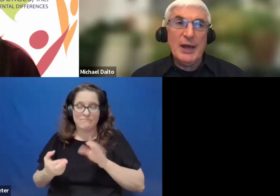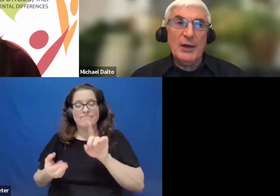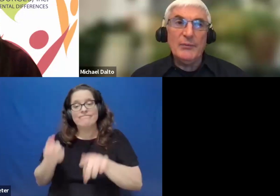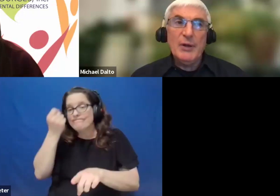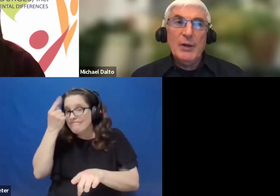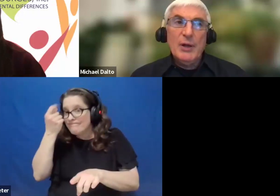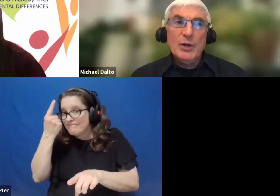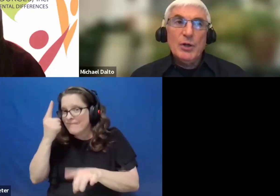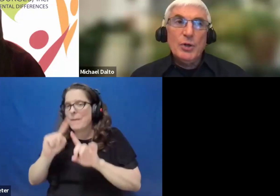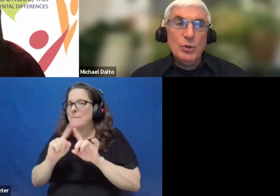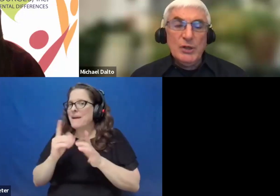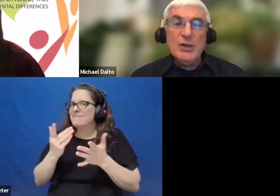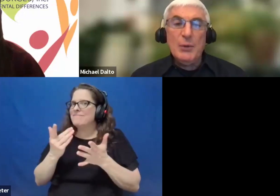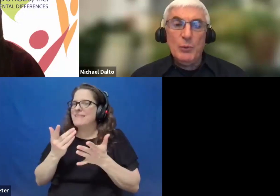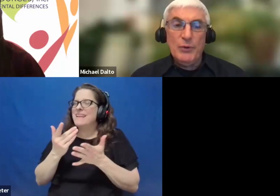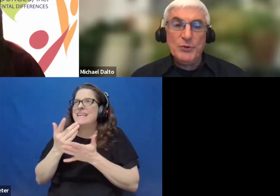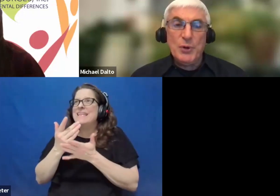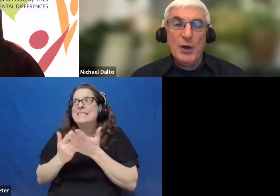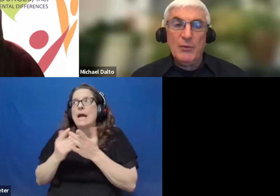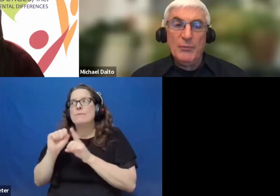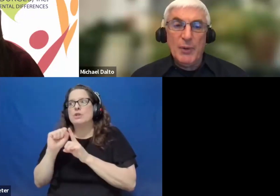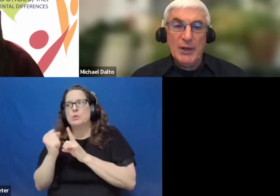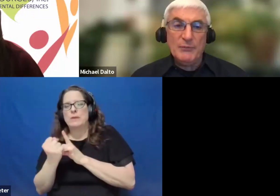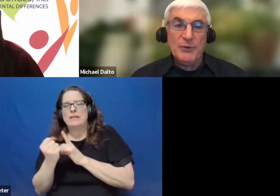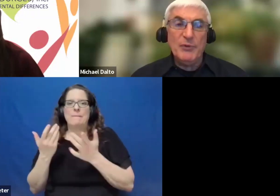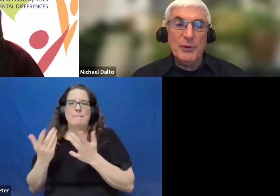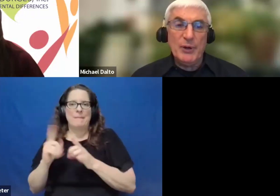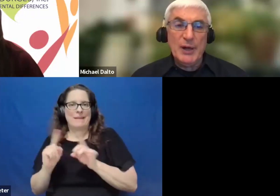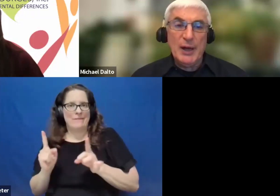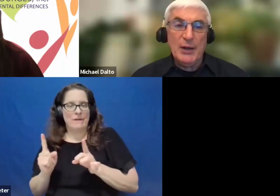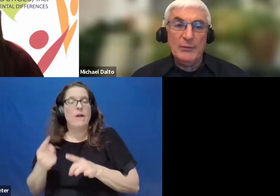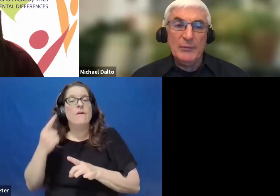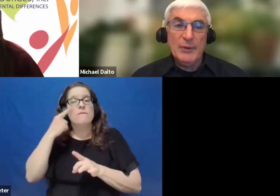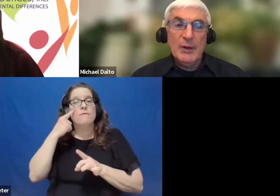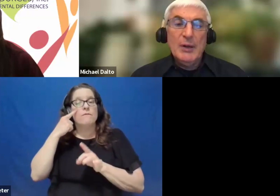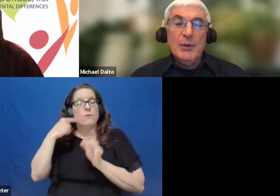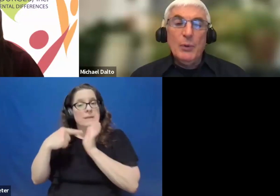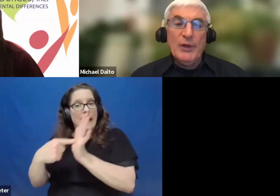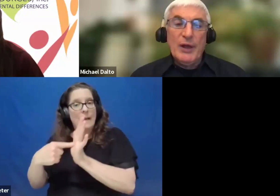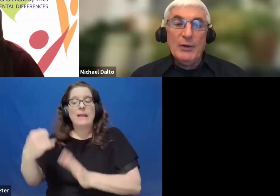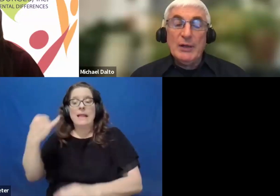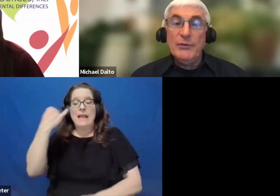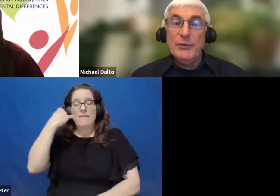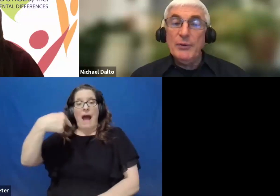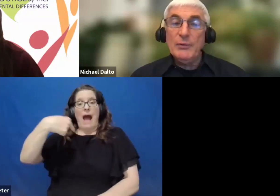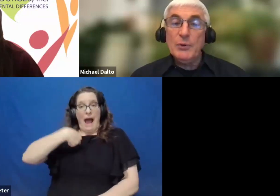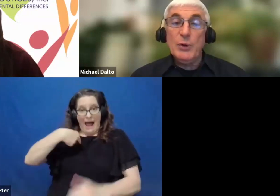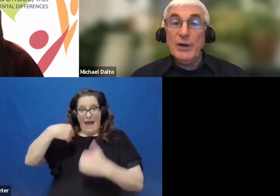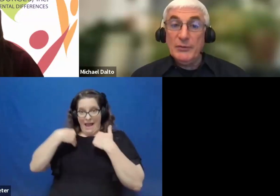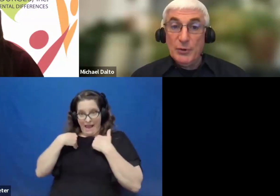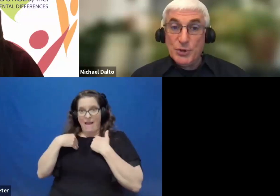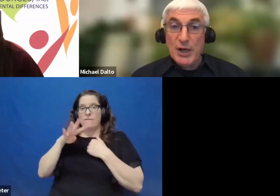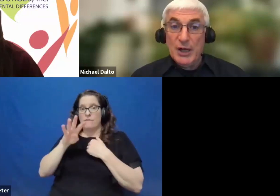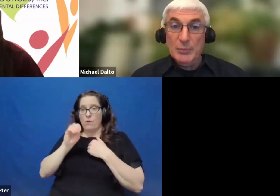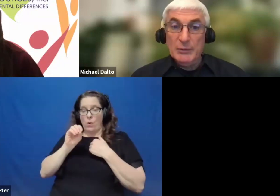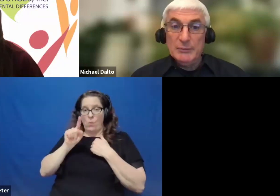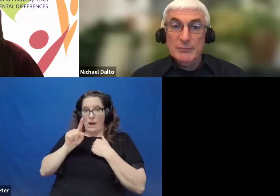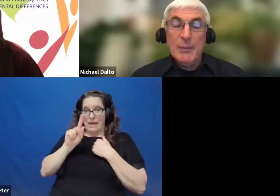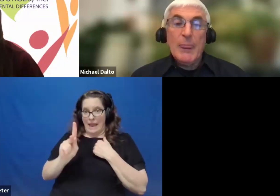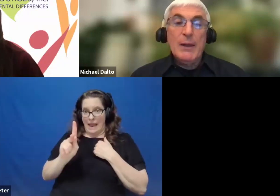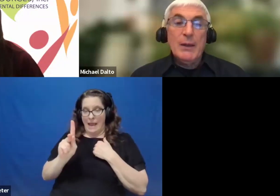the account could not withdraw money from their account without either quitting their